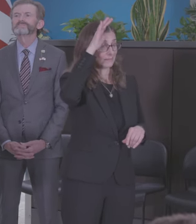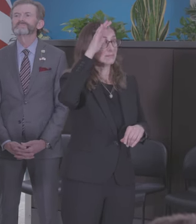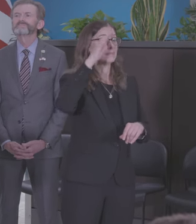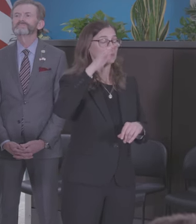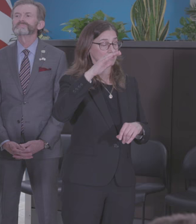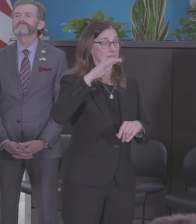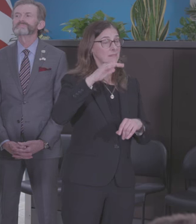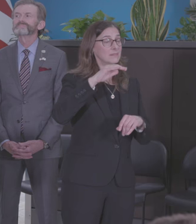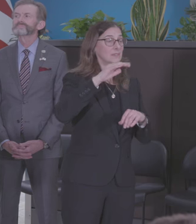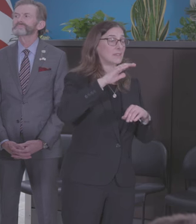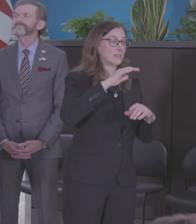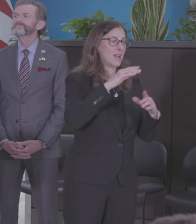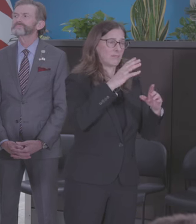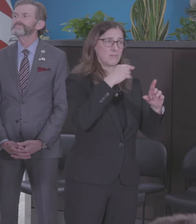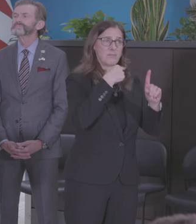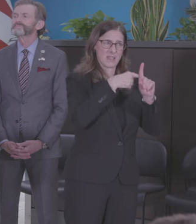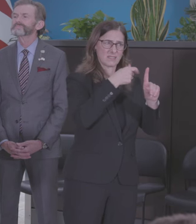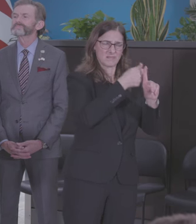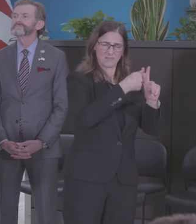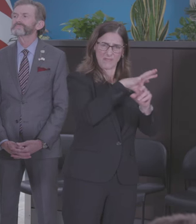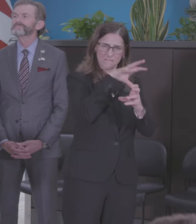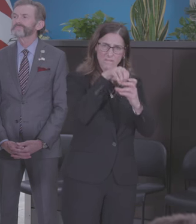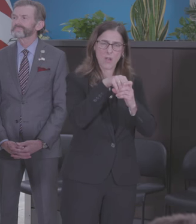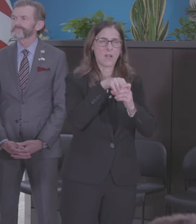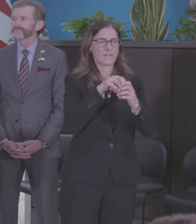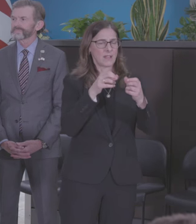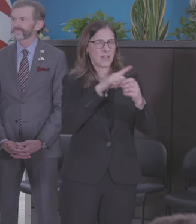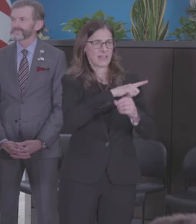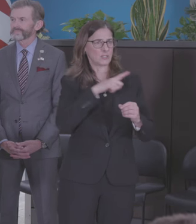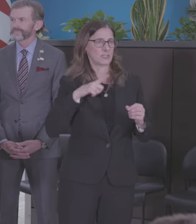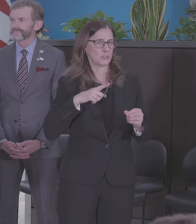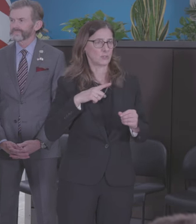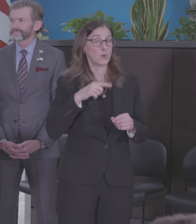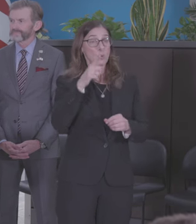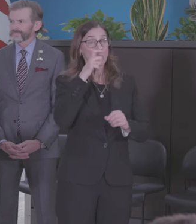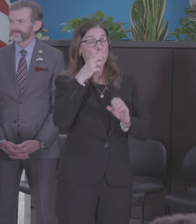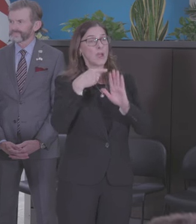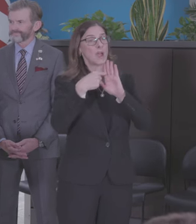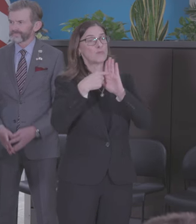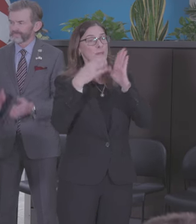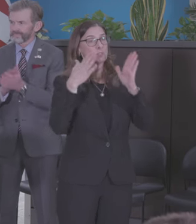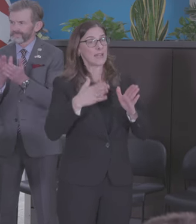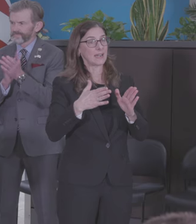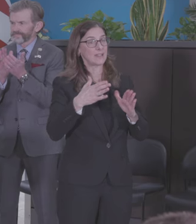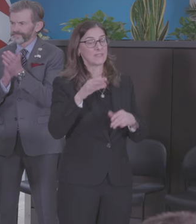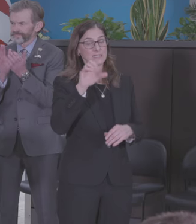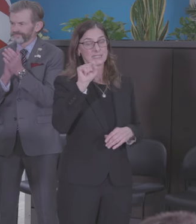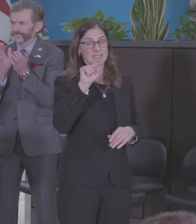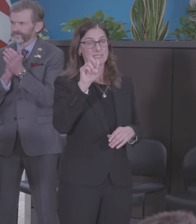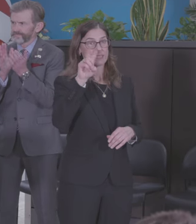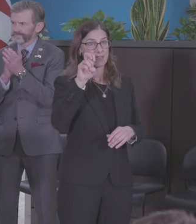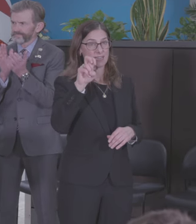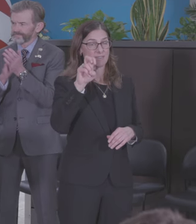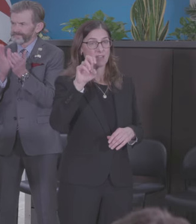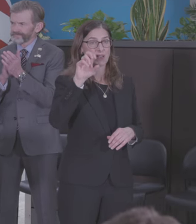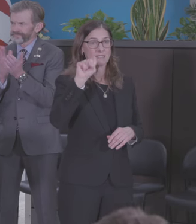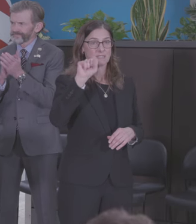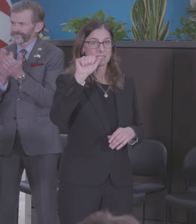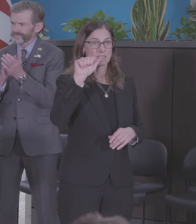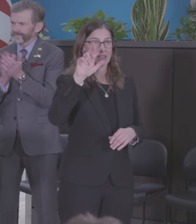advocate in our legislature on behalf of all military families, and that's Representative Steve Zaros. Steve, thank you.